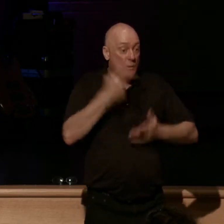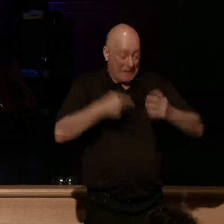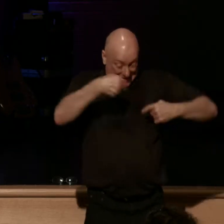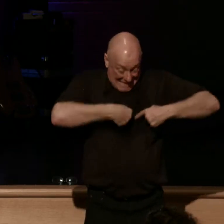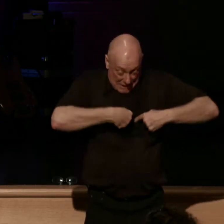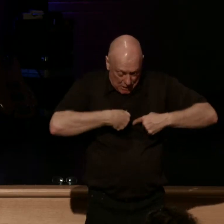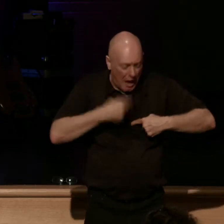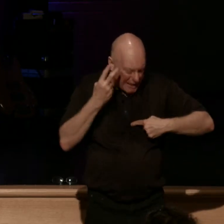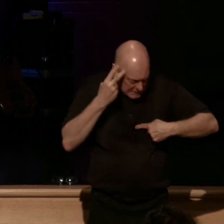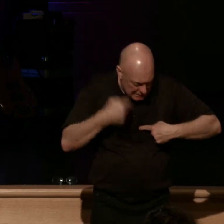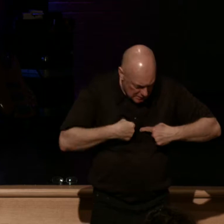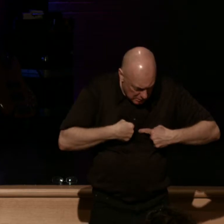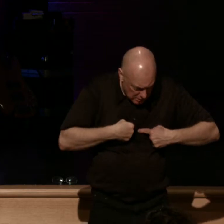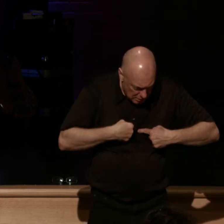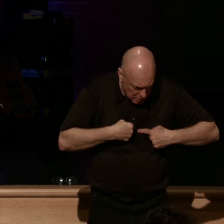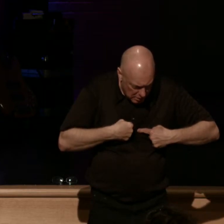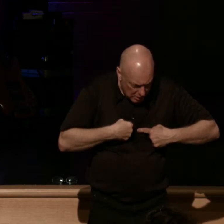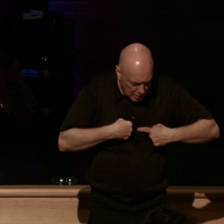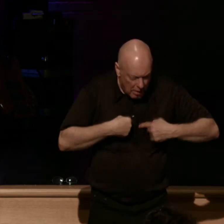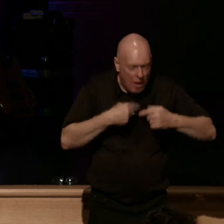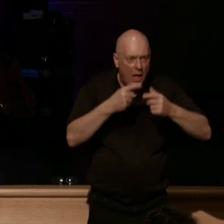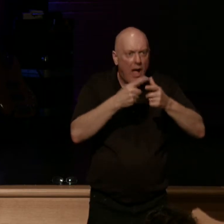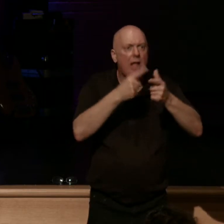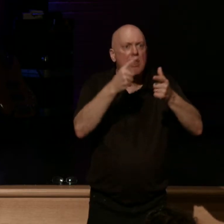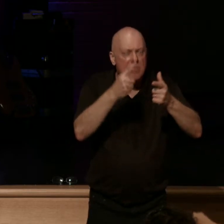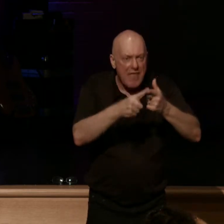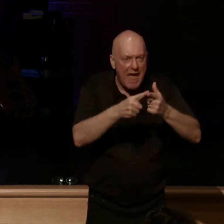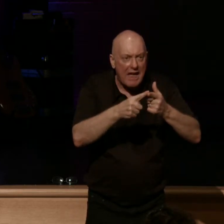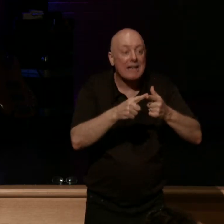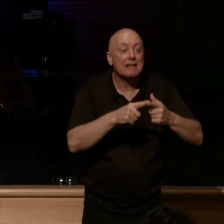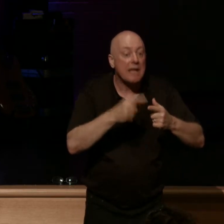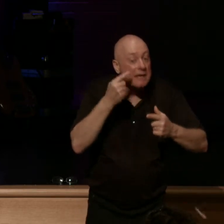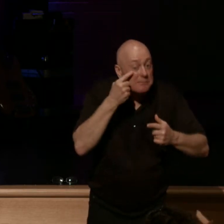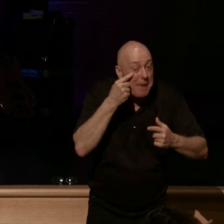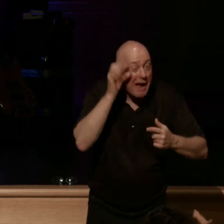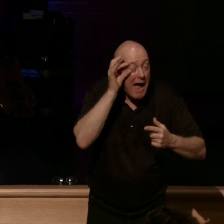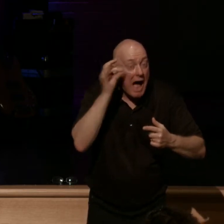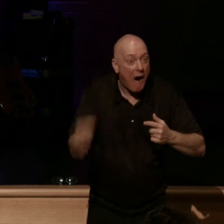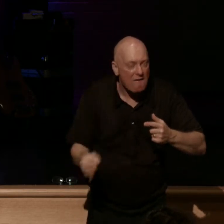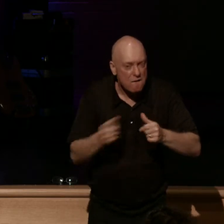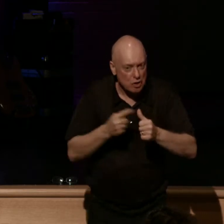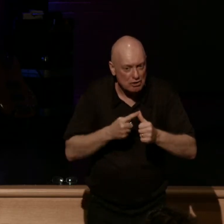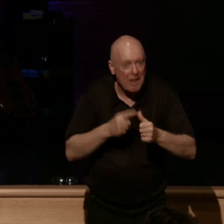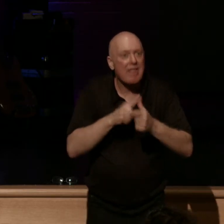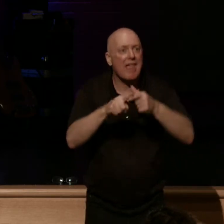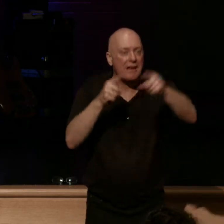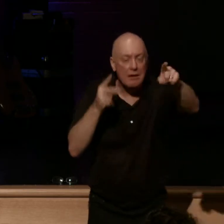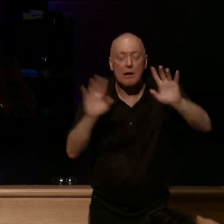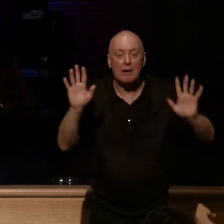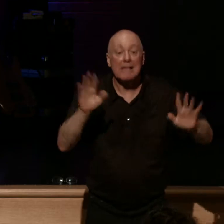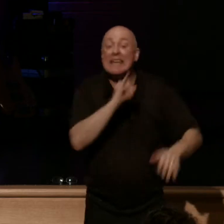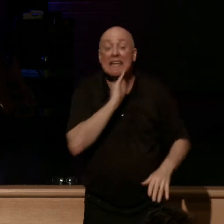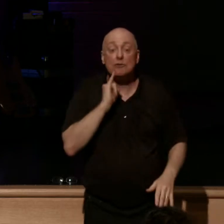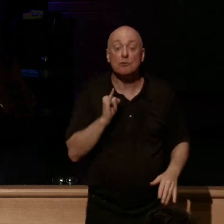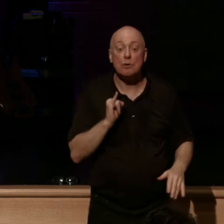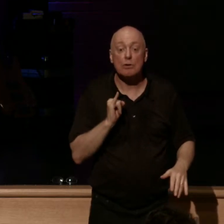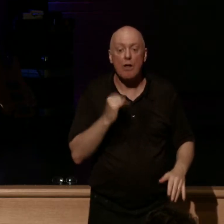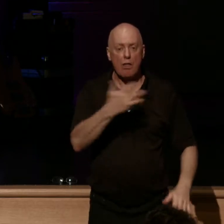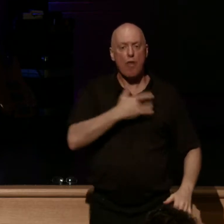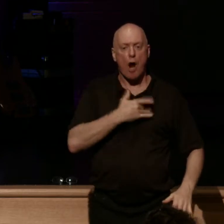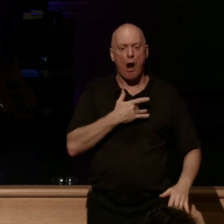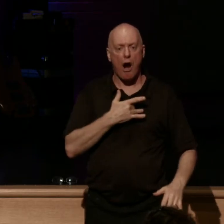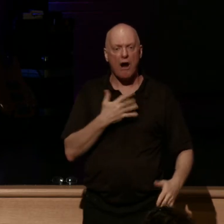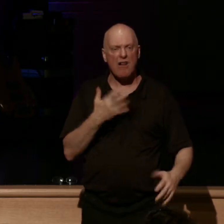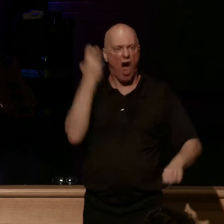have a log of my own, I take it out, then maybe in the place to see the speck in the brother's eye. But the Israelites here, no. They did not see that at all because their hearts were